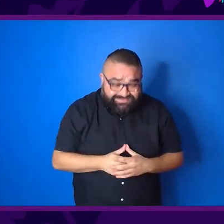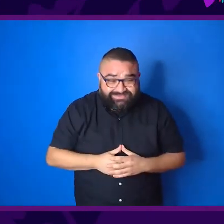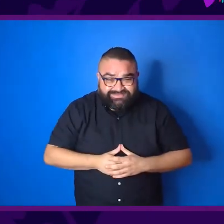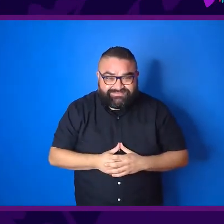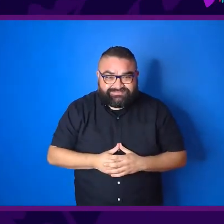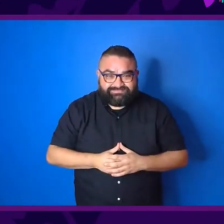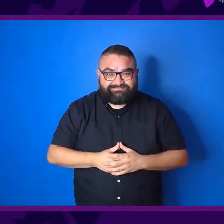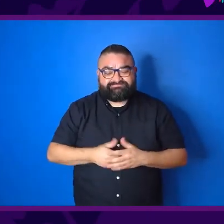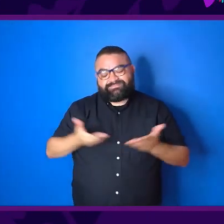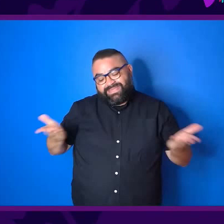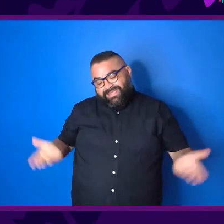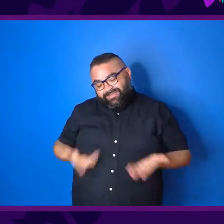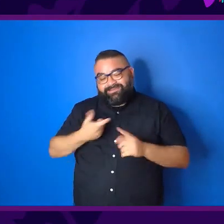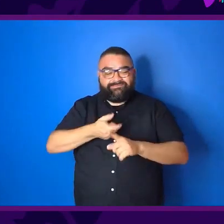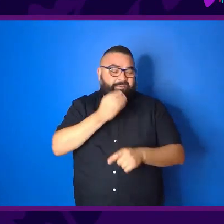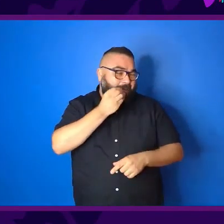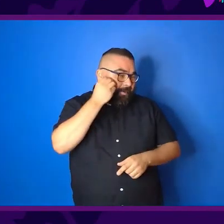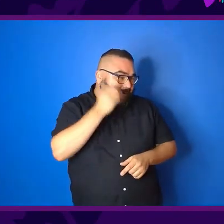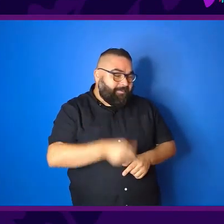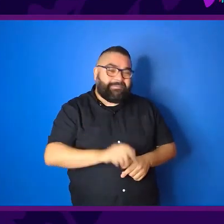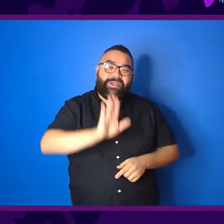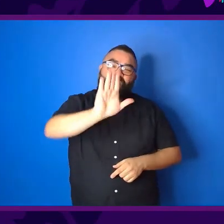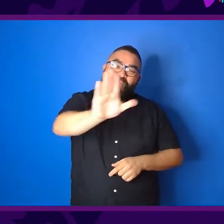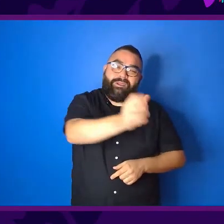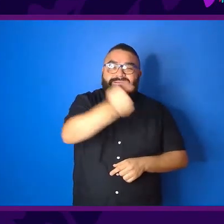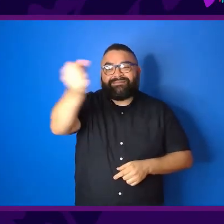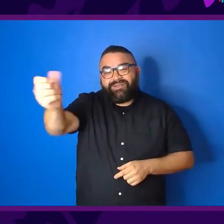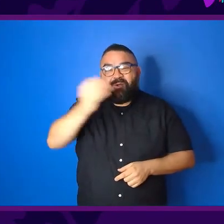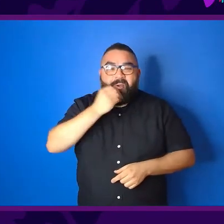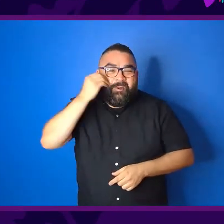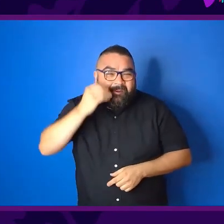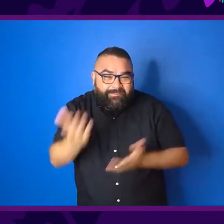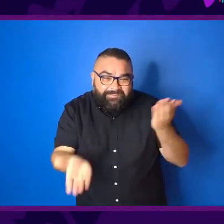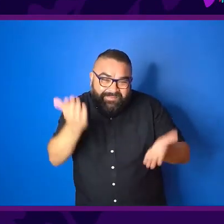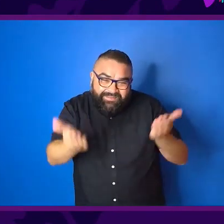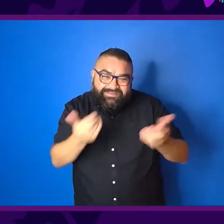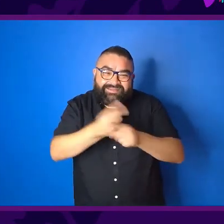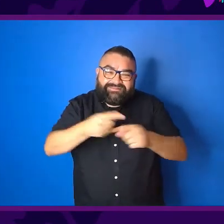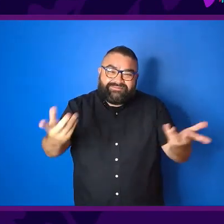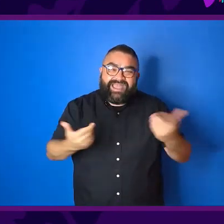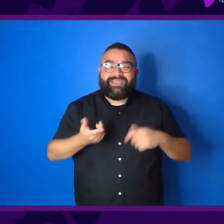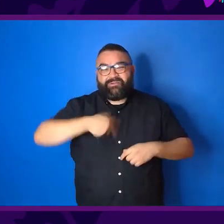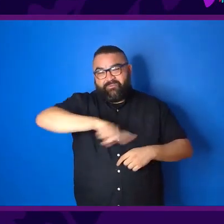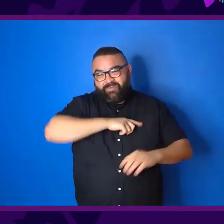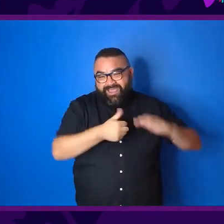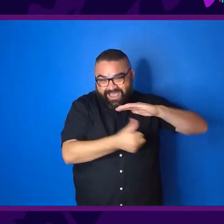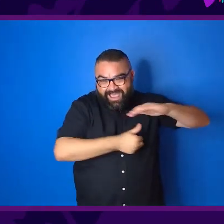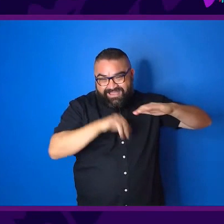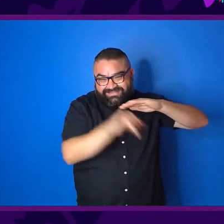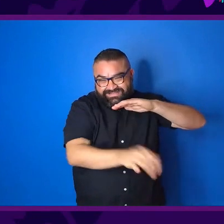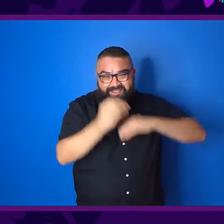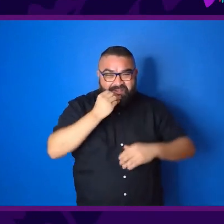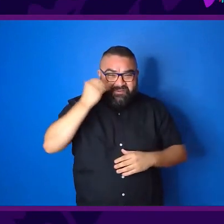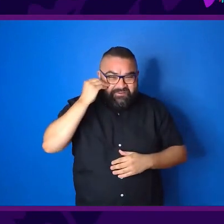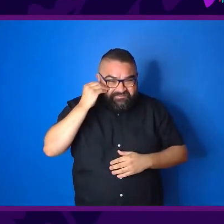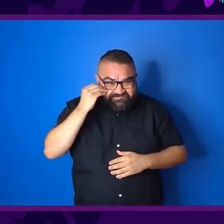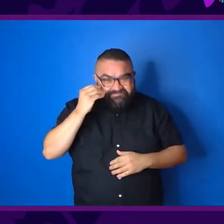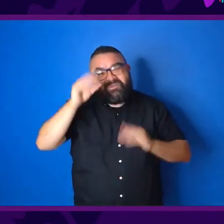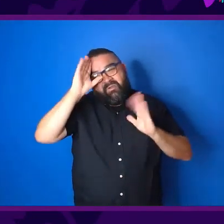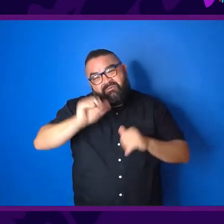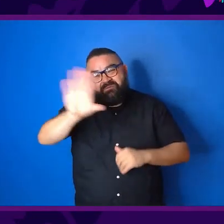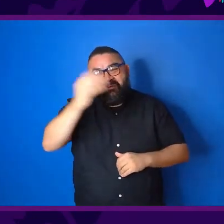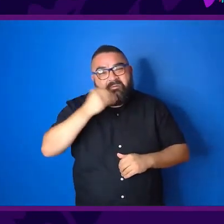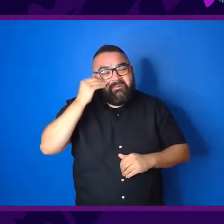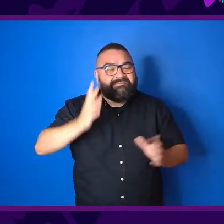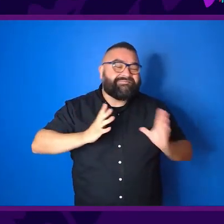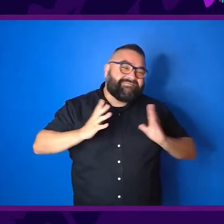You know, you're probably in your home. We're all in our homes. I hope you're doing good in your home space. I hope that you're feeling